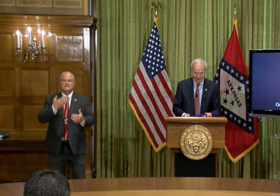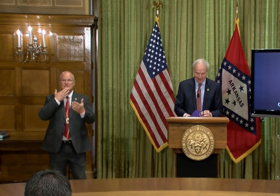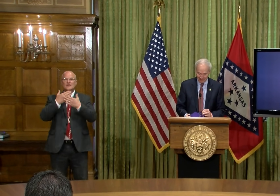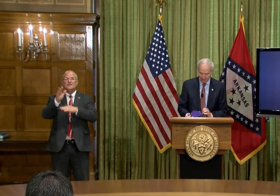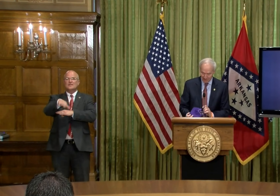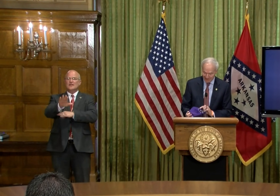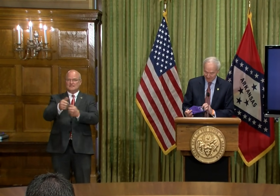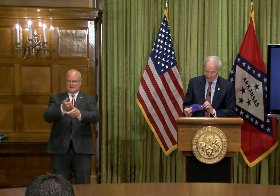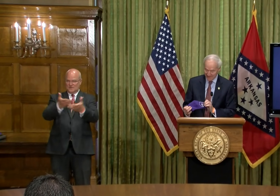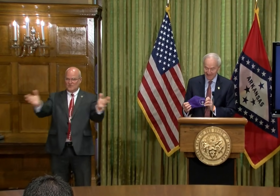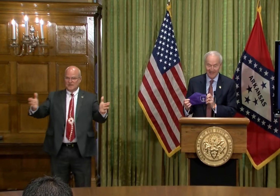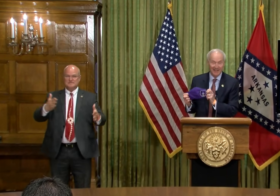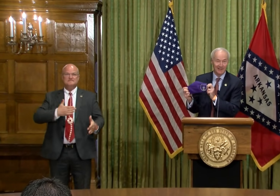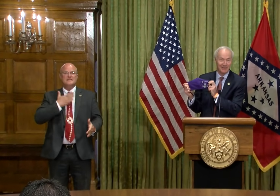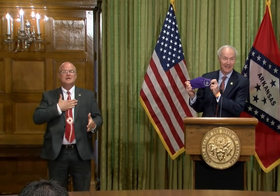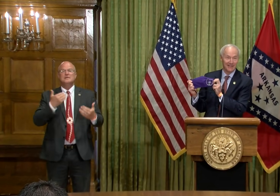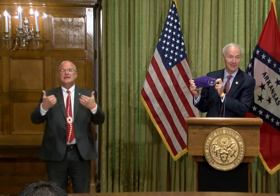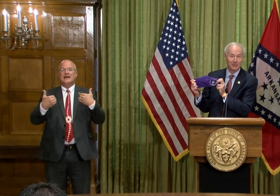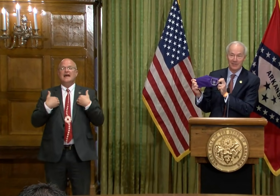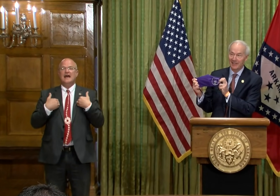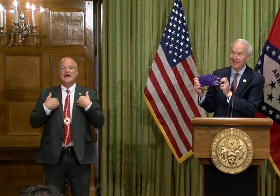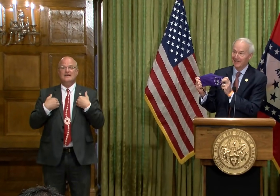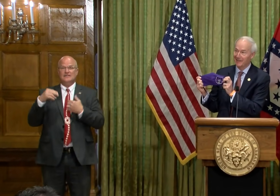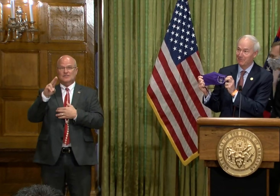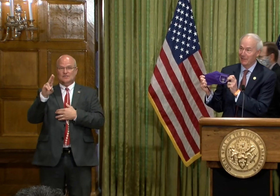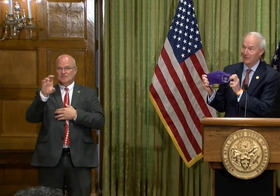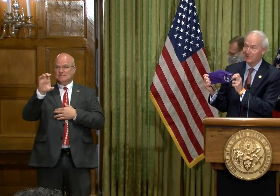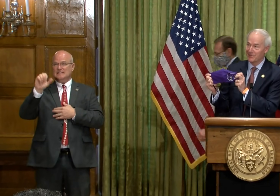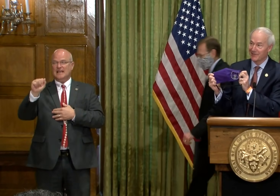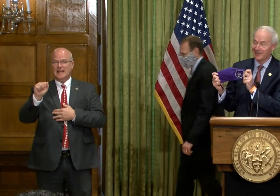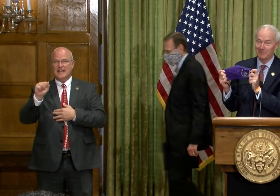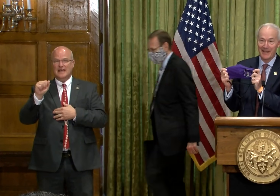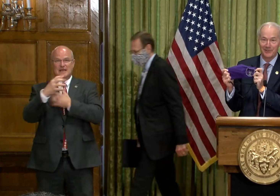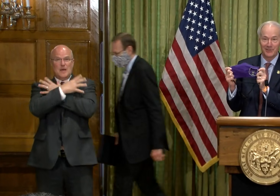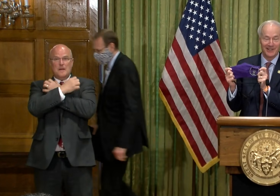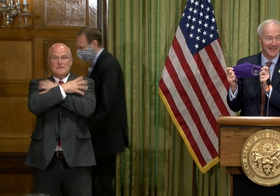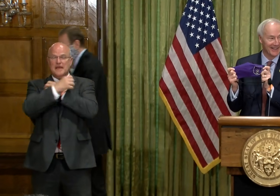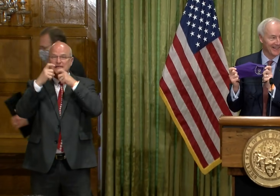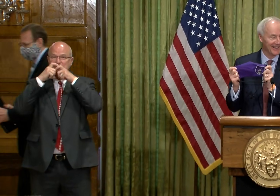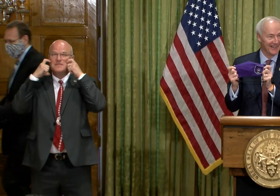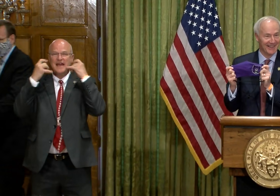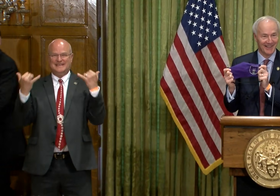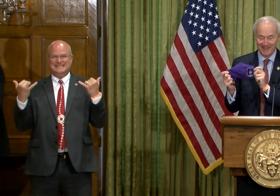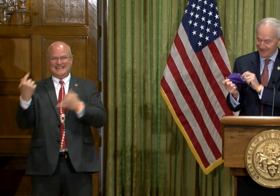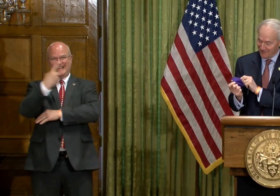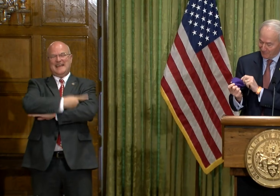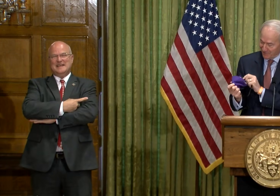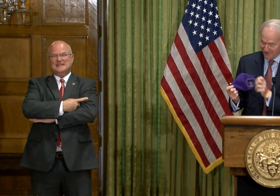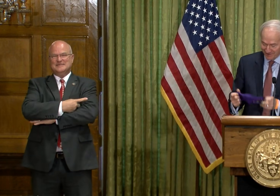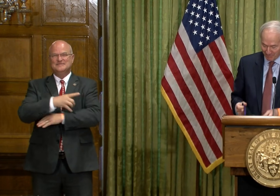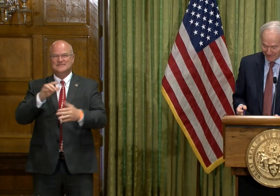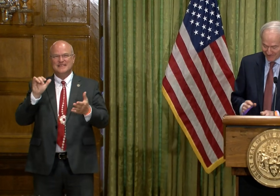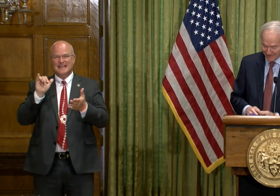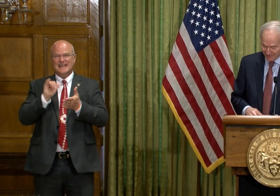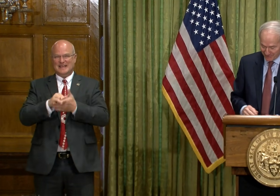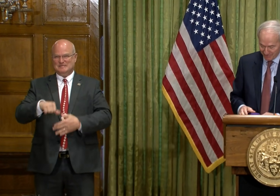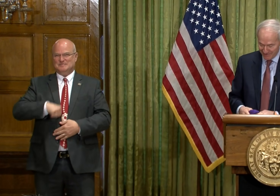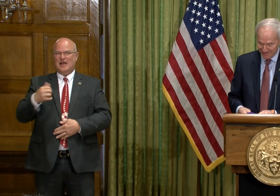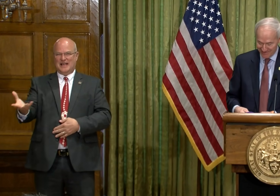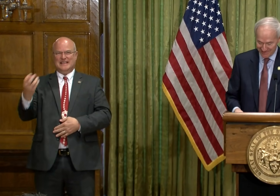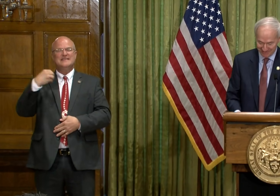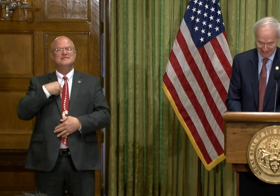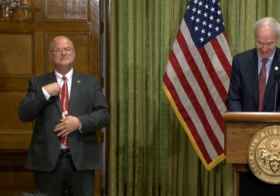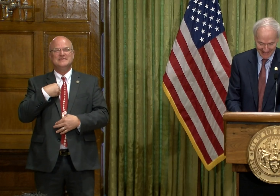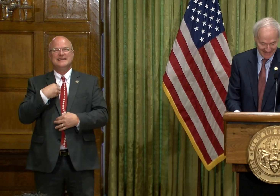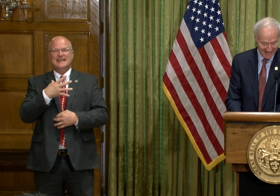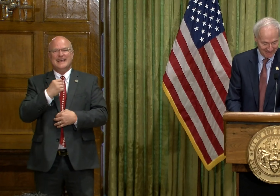Good afternoon to everyone. I'm delighted to have a UCA Bears mask today. That was proudly given to